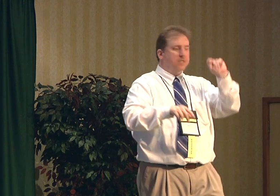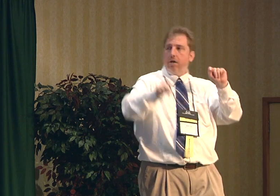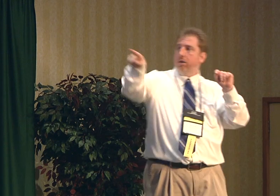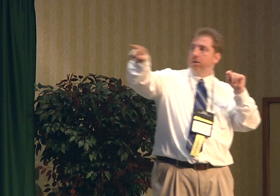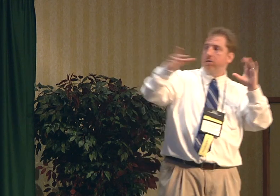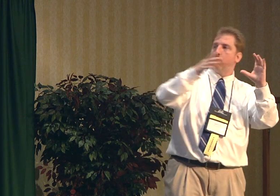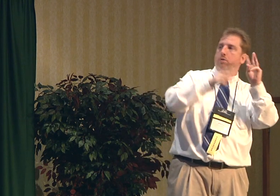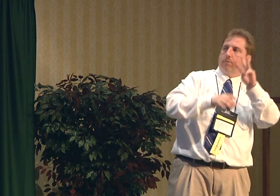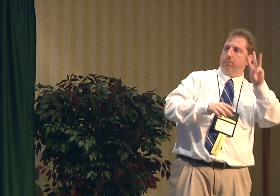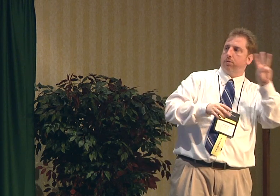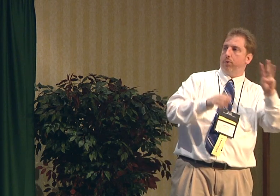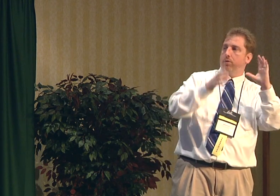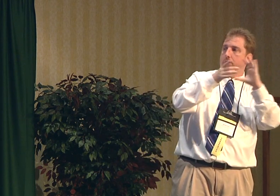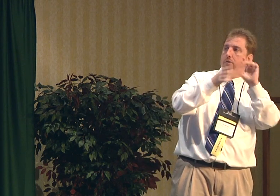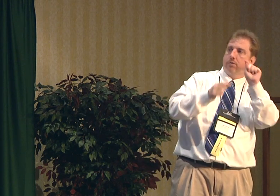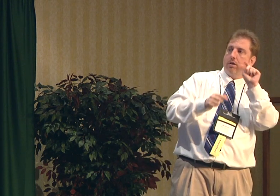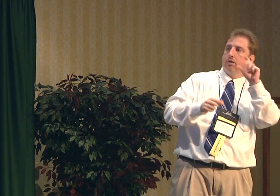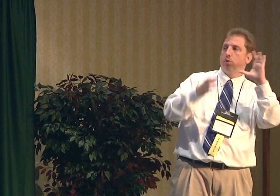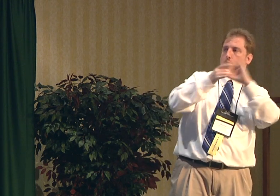This document is available on the website,